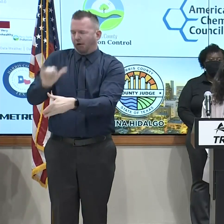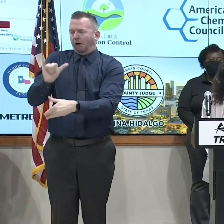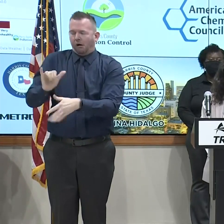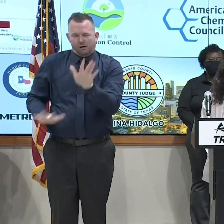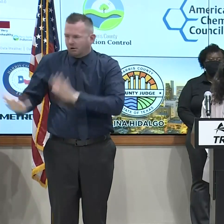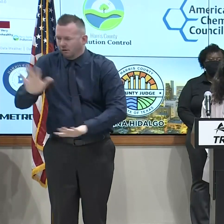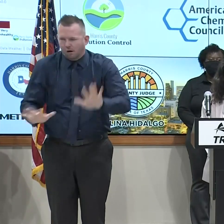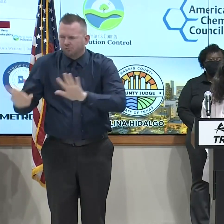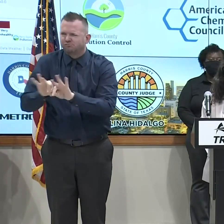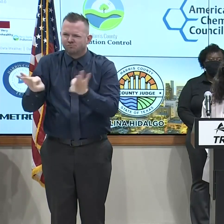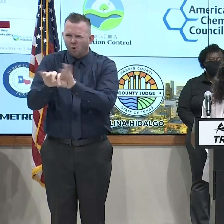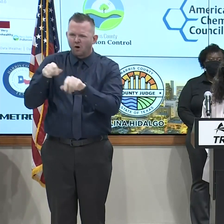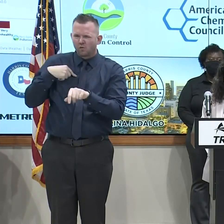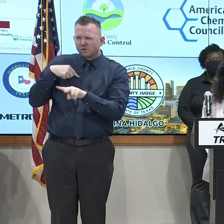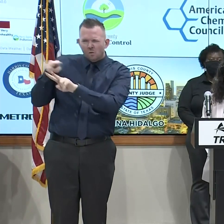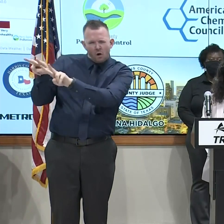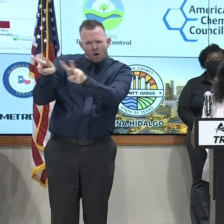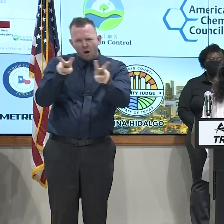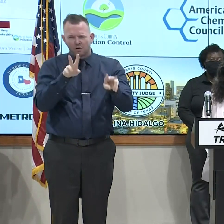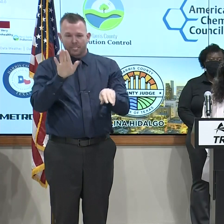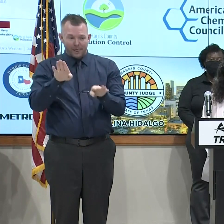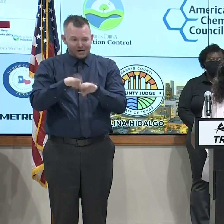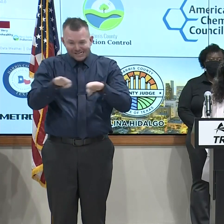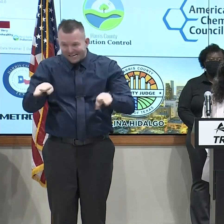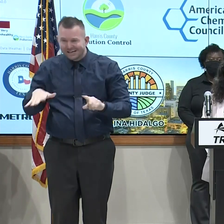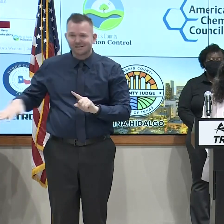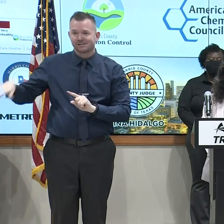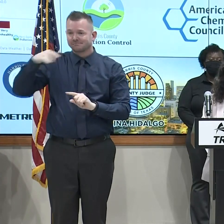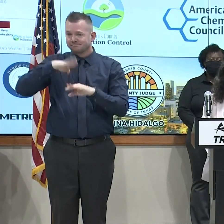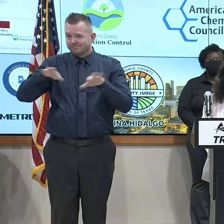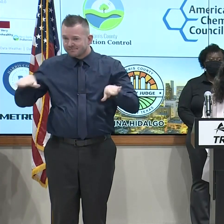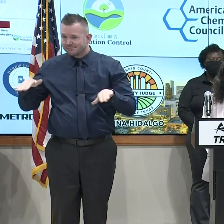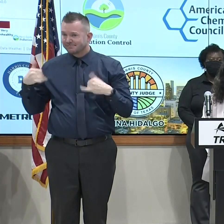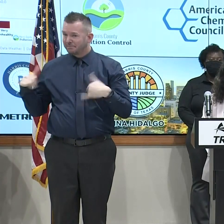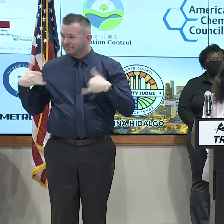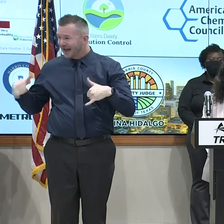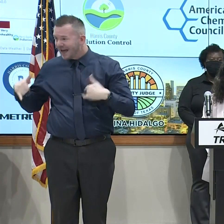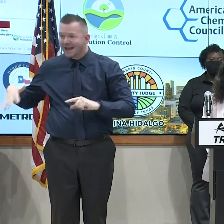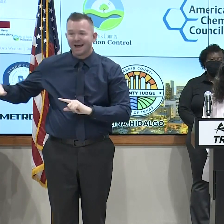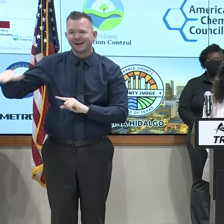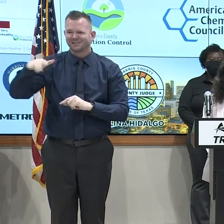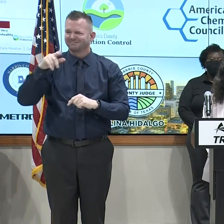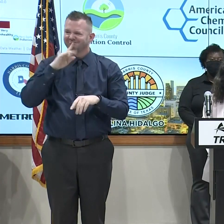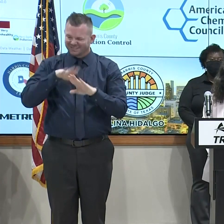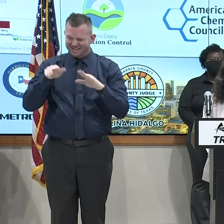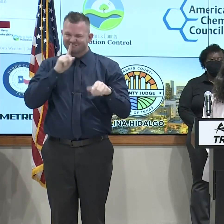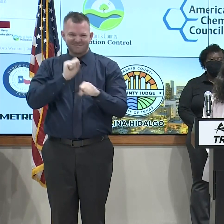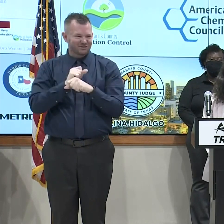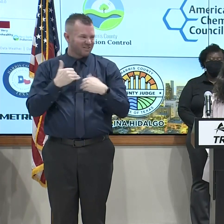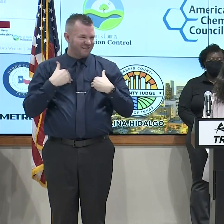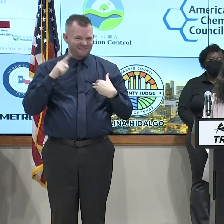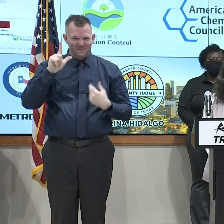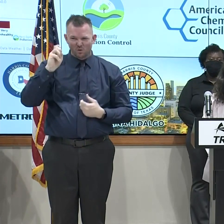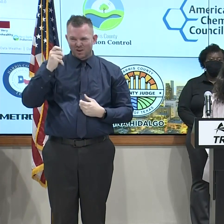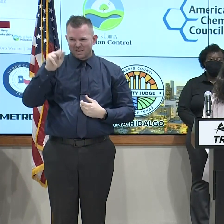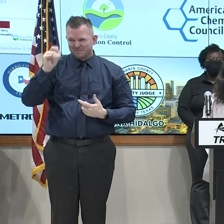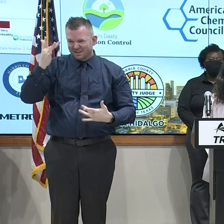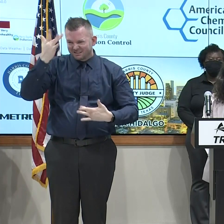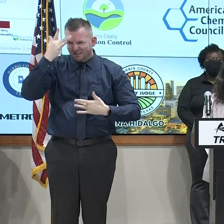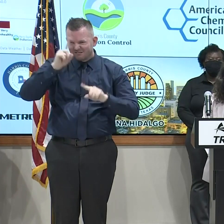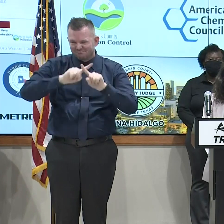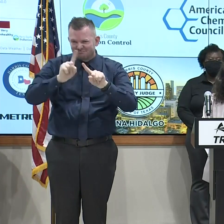leukemia. So we're working on a risk mapping tool that will make it easier to find out, just as residents should know whether they live